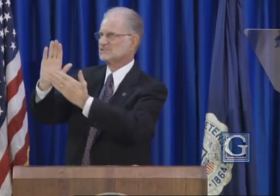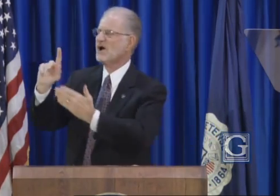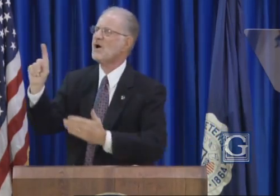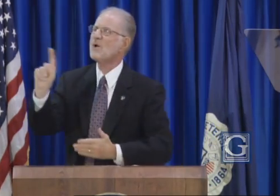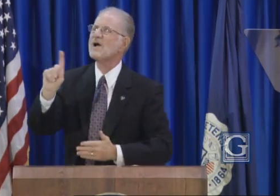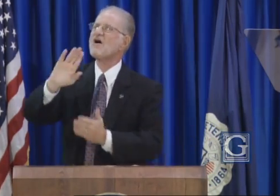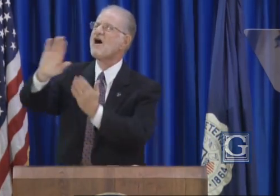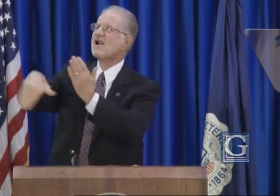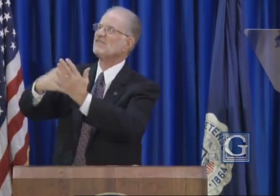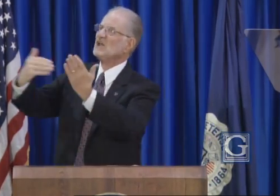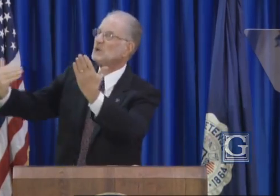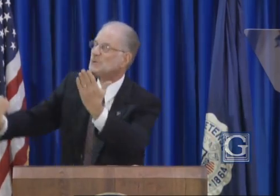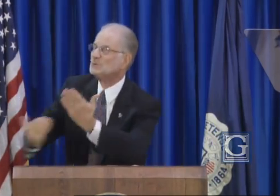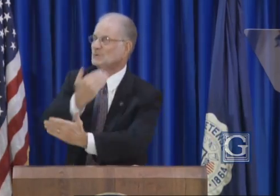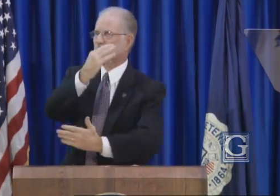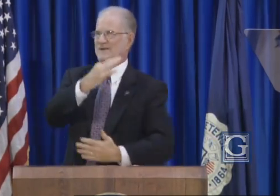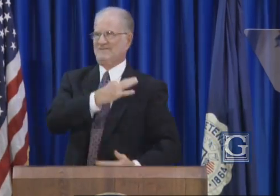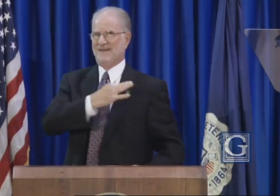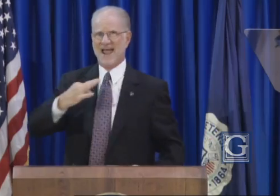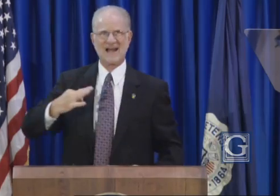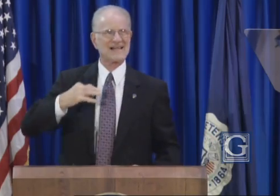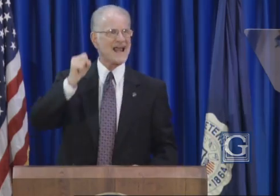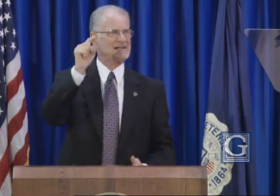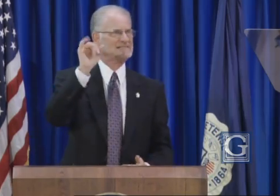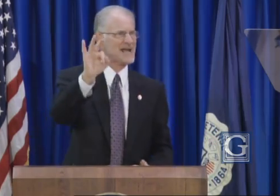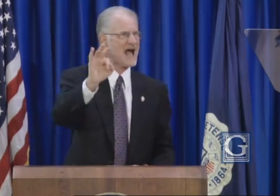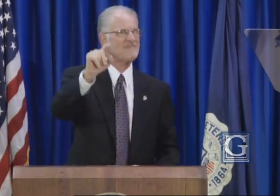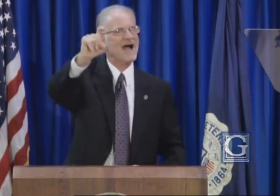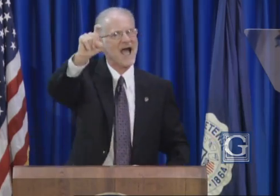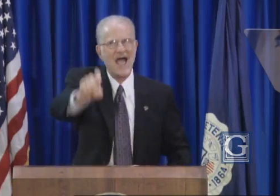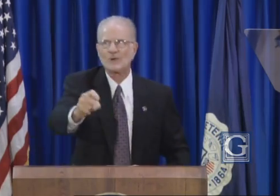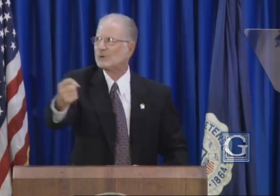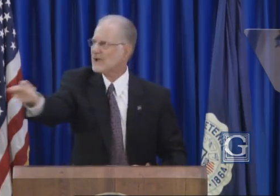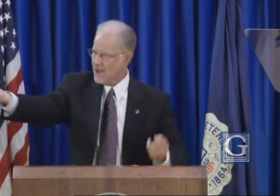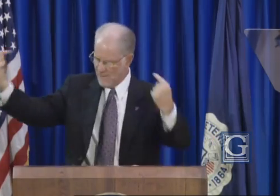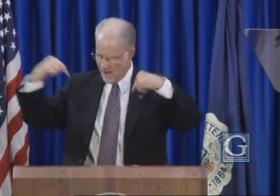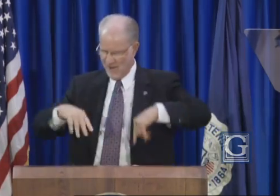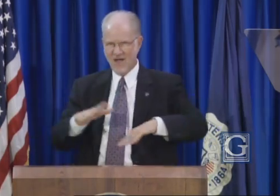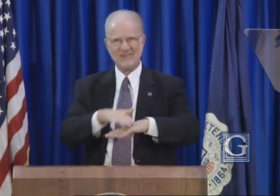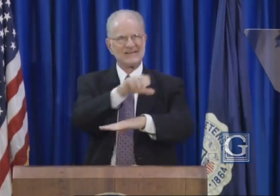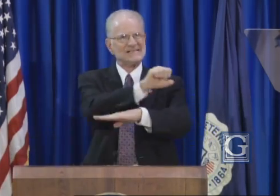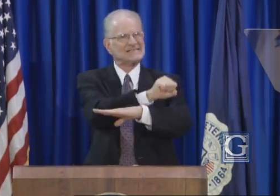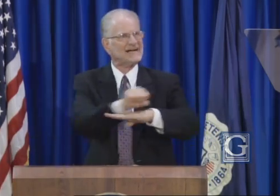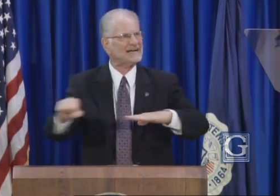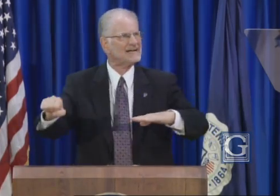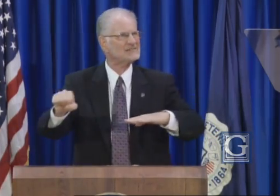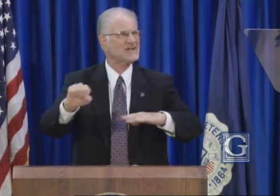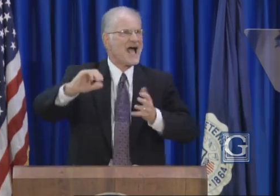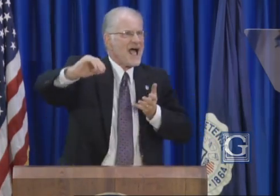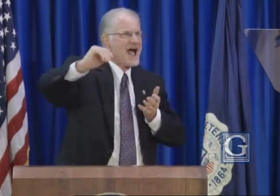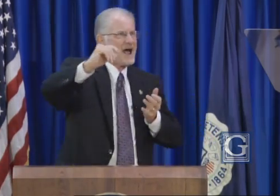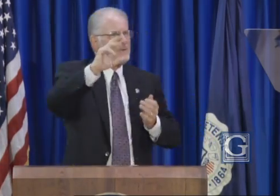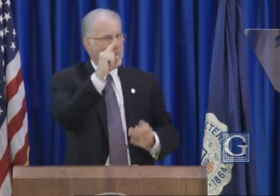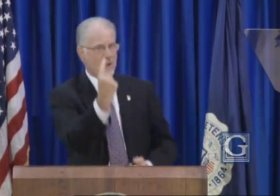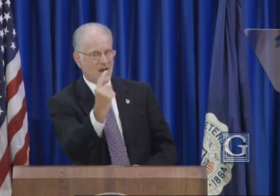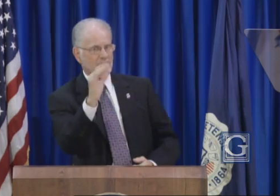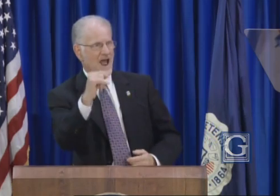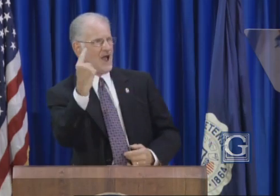You know, in the past, I worked in a college where all new faculty and staff had to come up on stage one